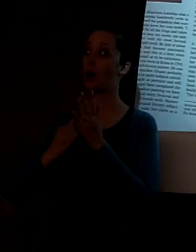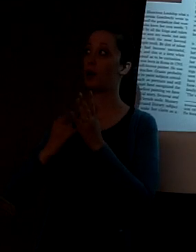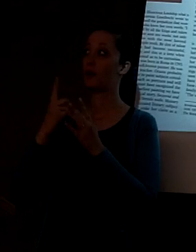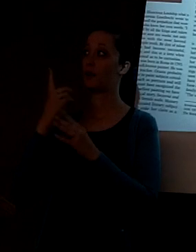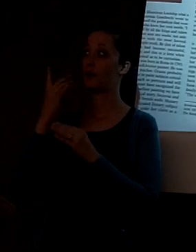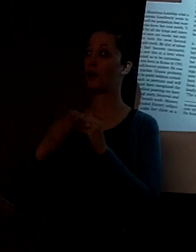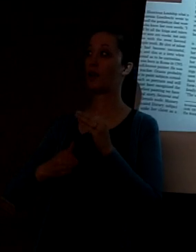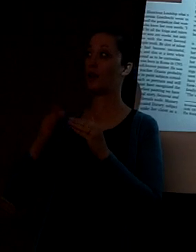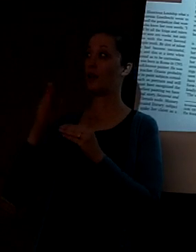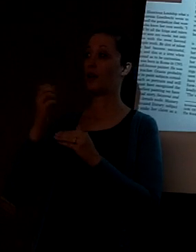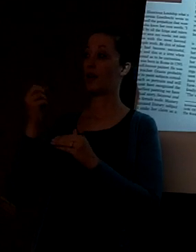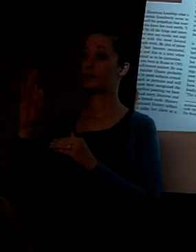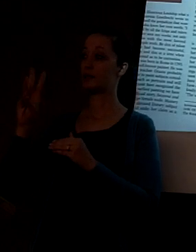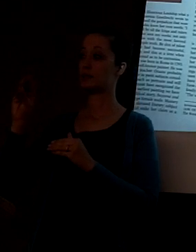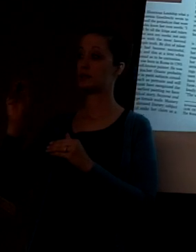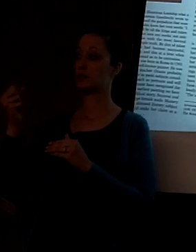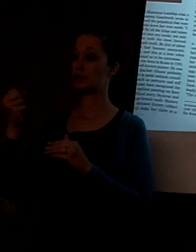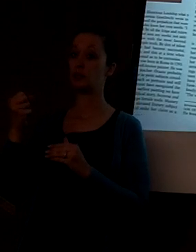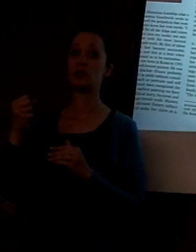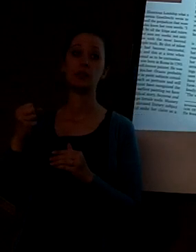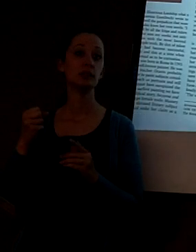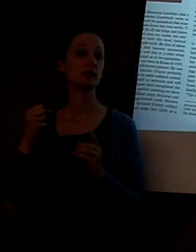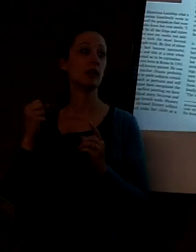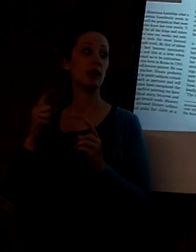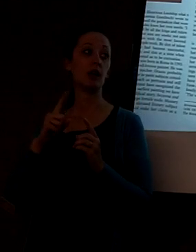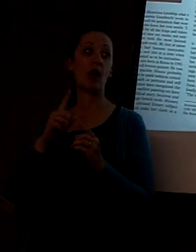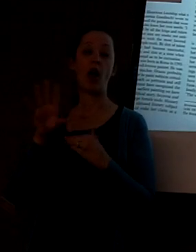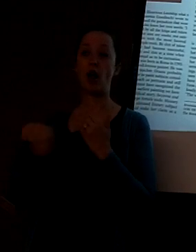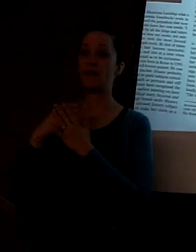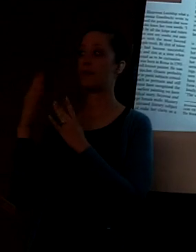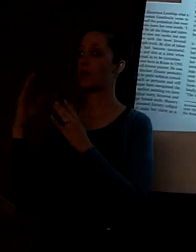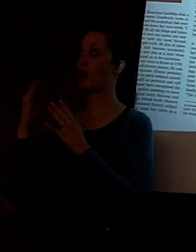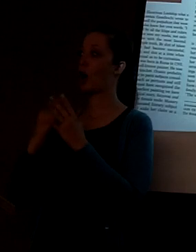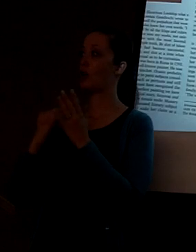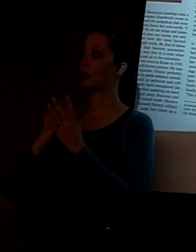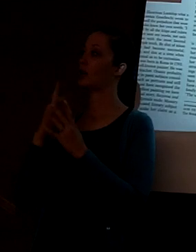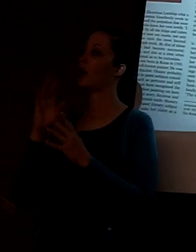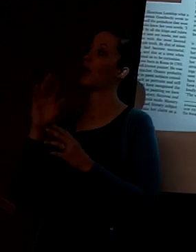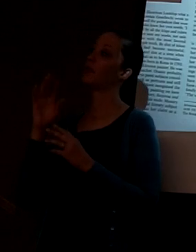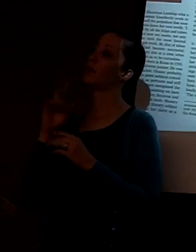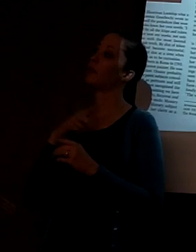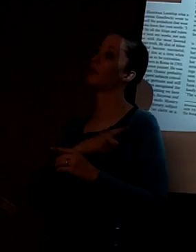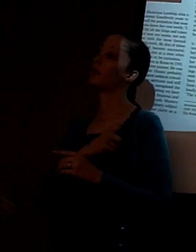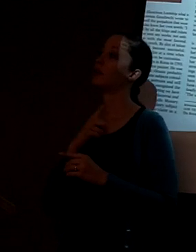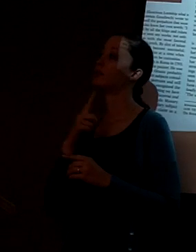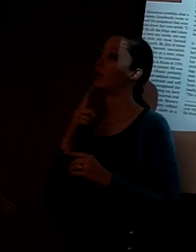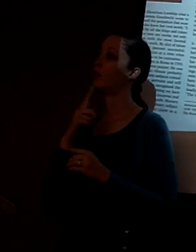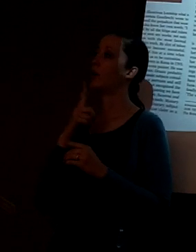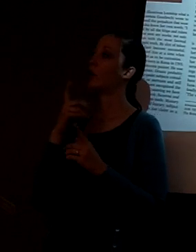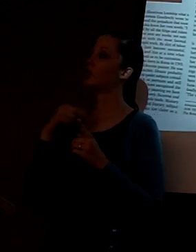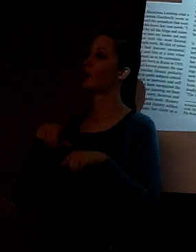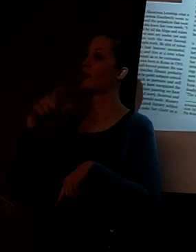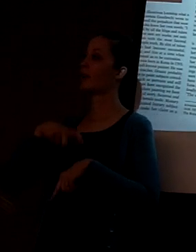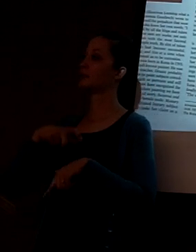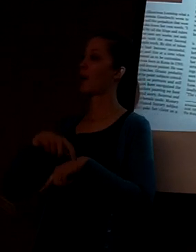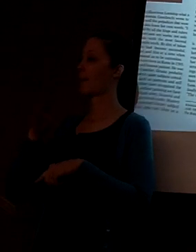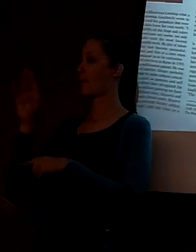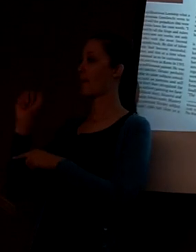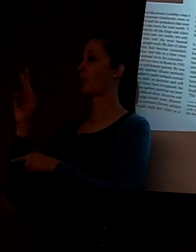late 60s, it's all quite violent and quite